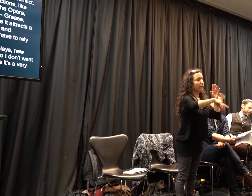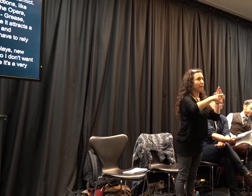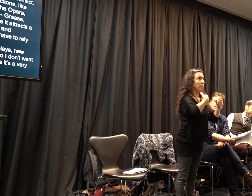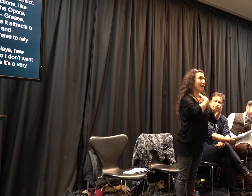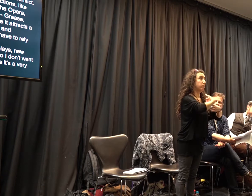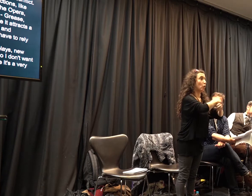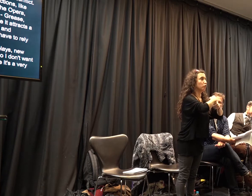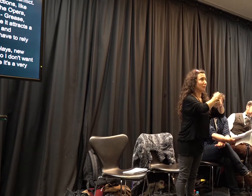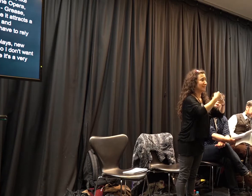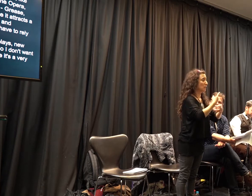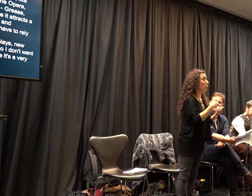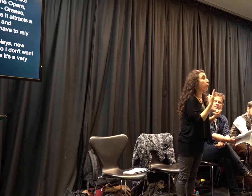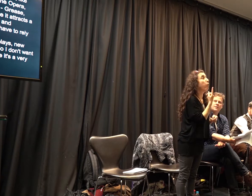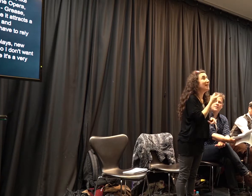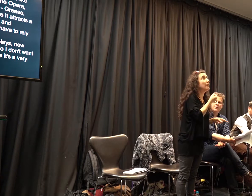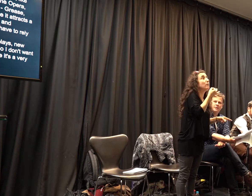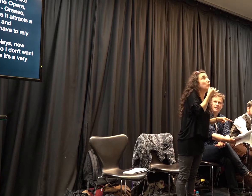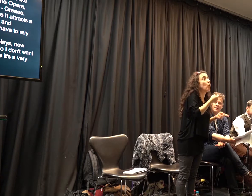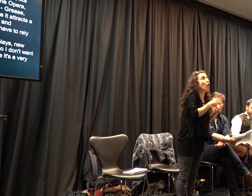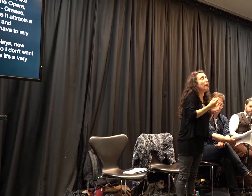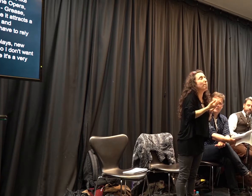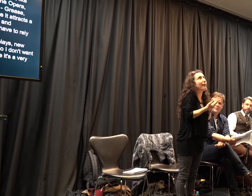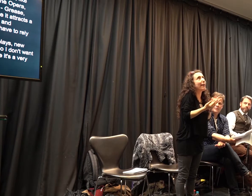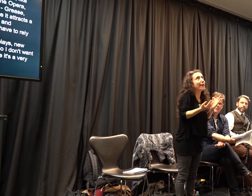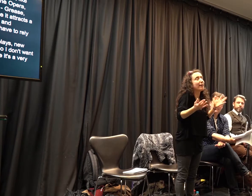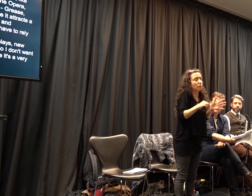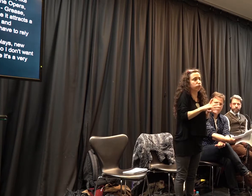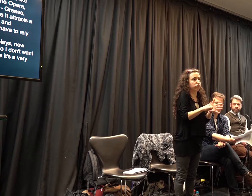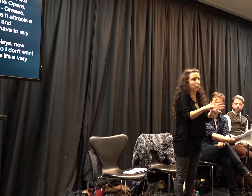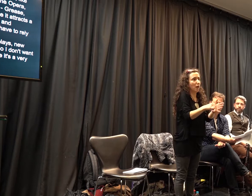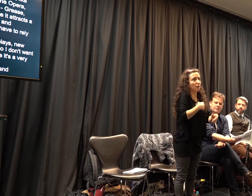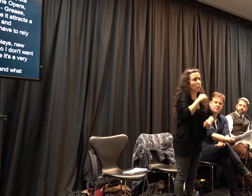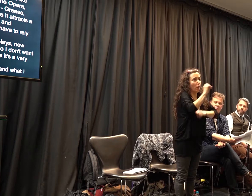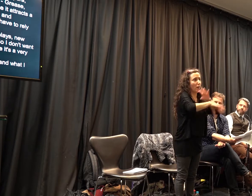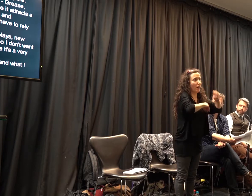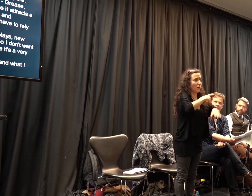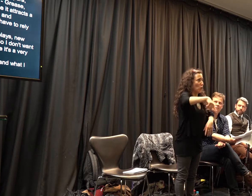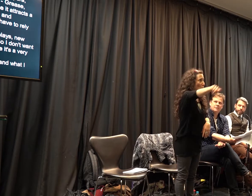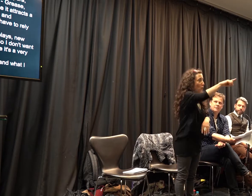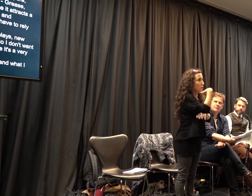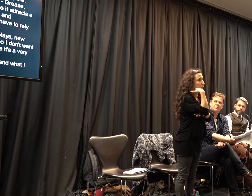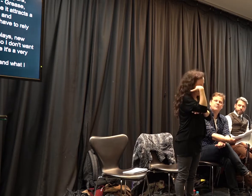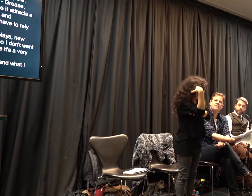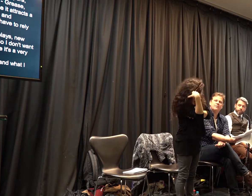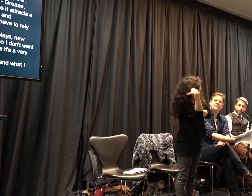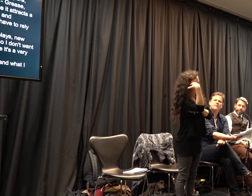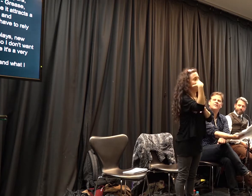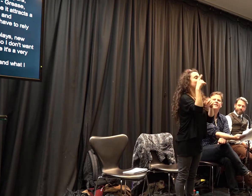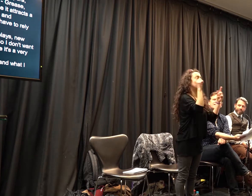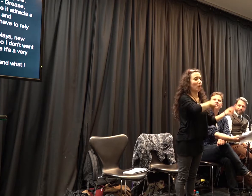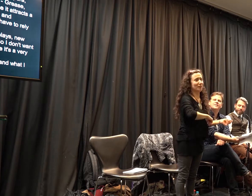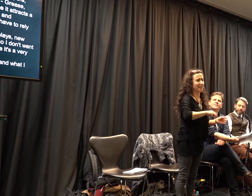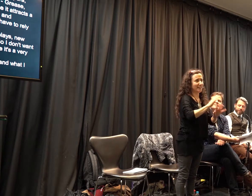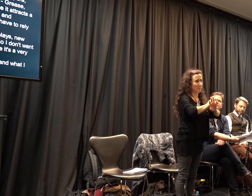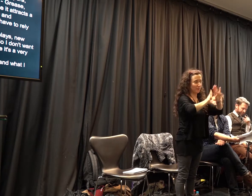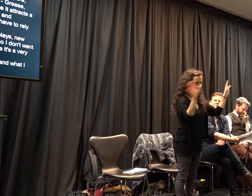I could go on and on about my frustrations, and what I've said already are just a few of my frustrations. So I